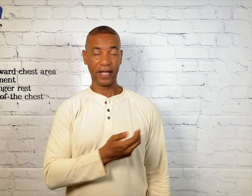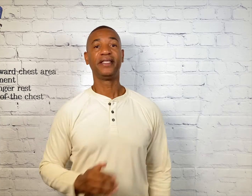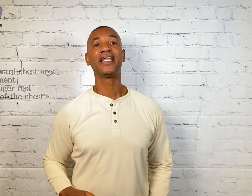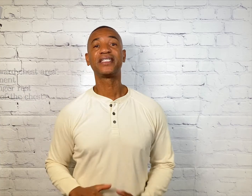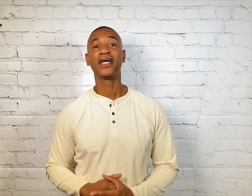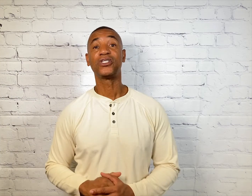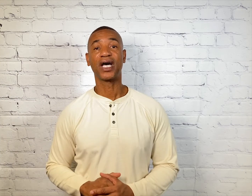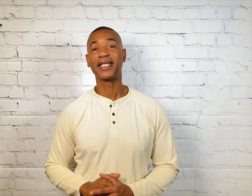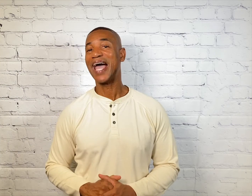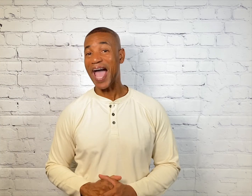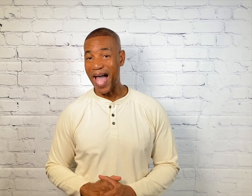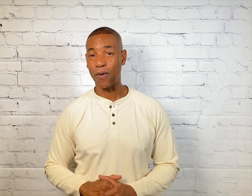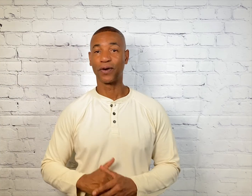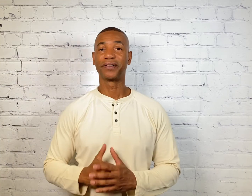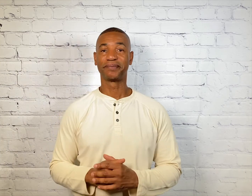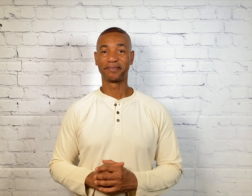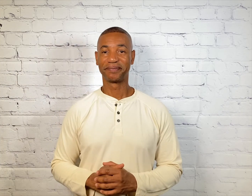That is how you sign hour.